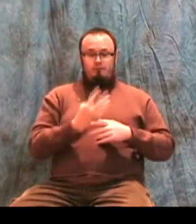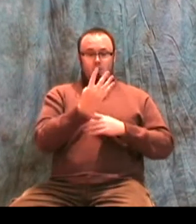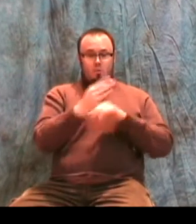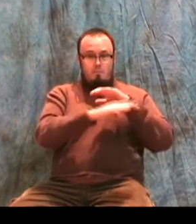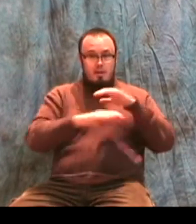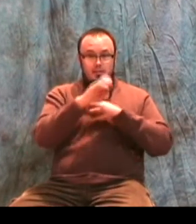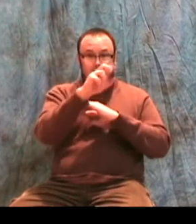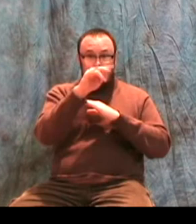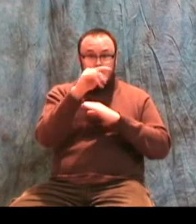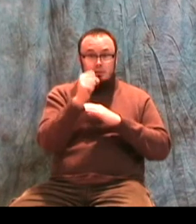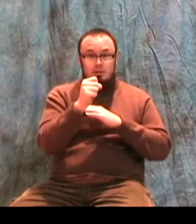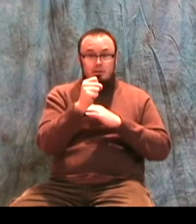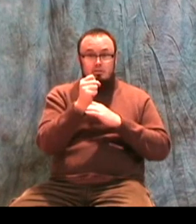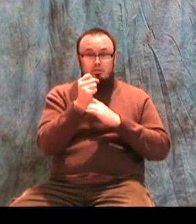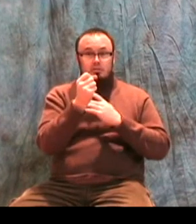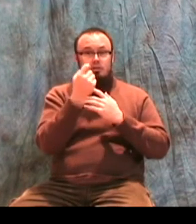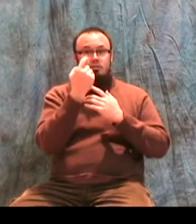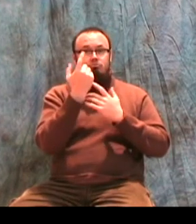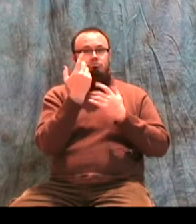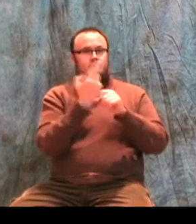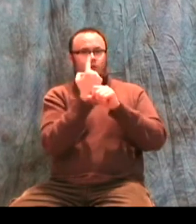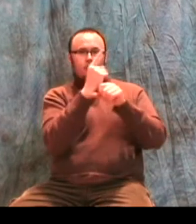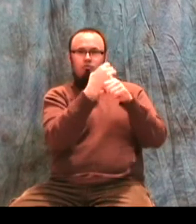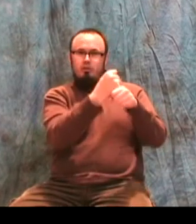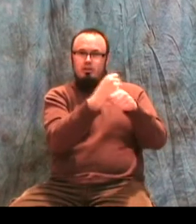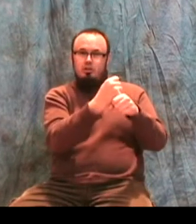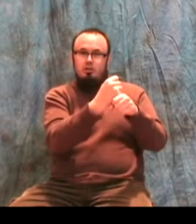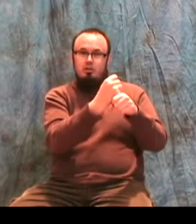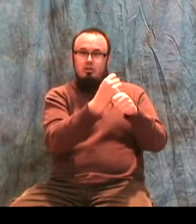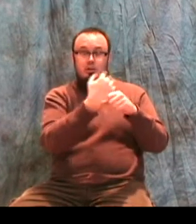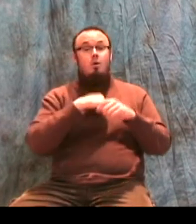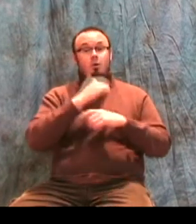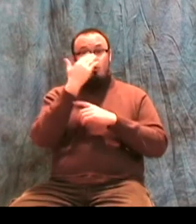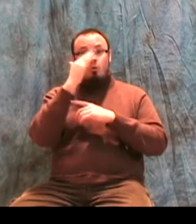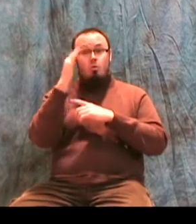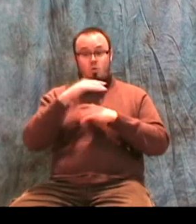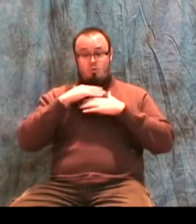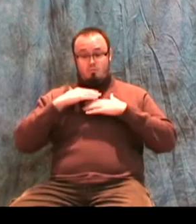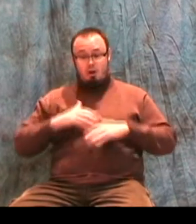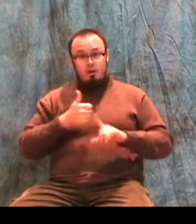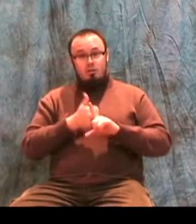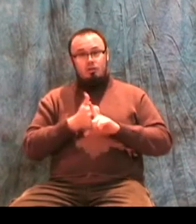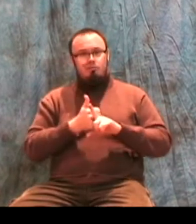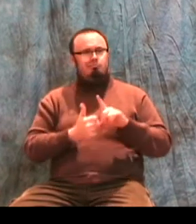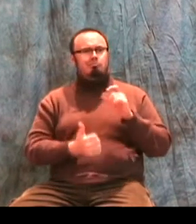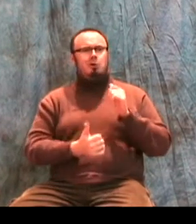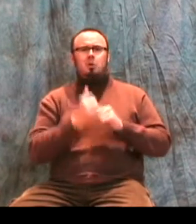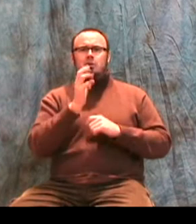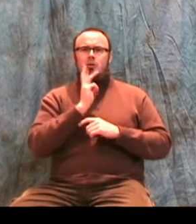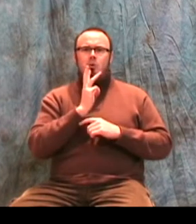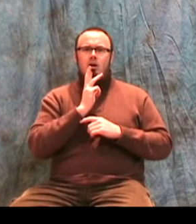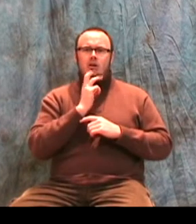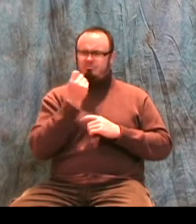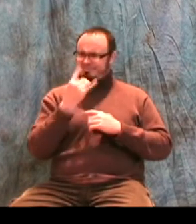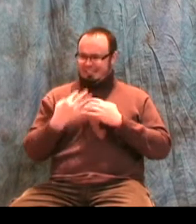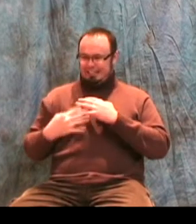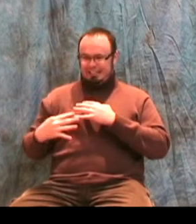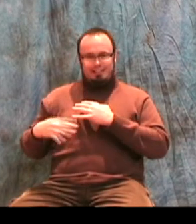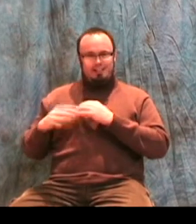elements of creation, and we know the body is mostly water, yet it doesn't leak. It